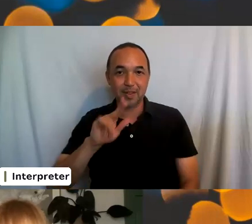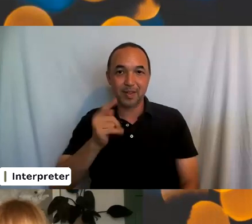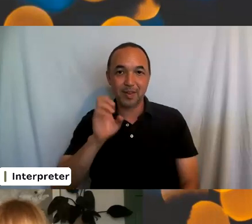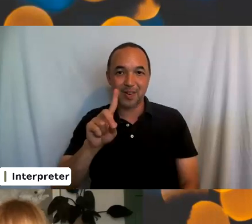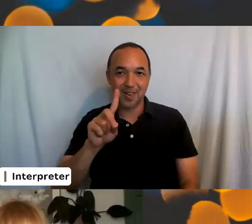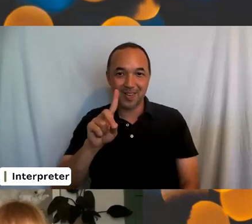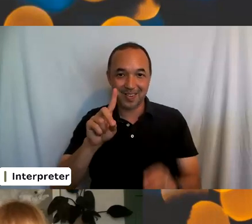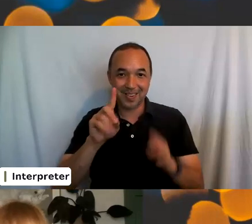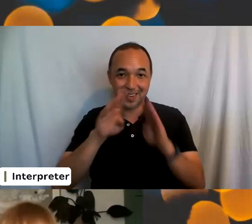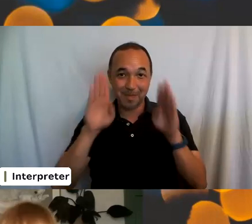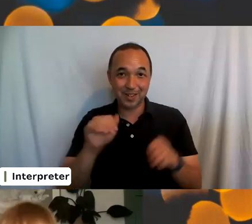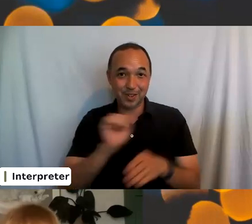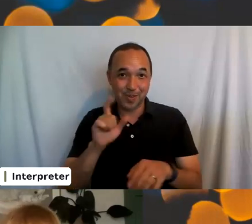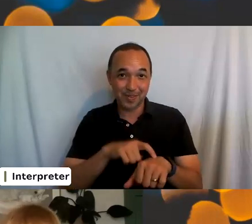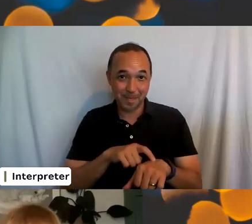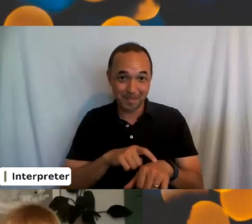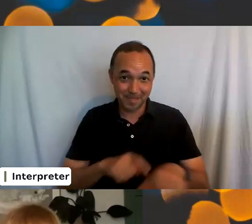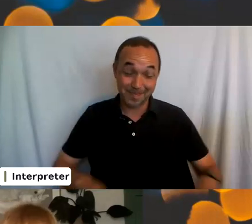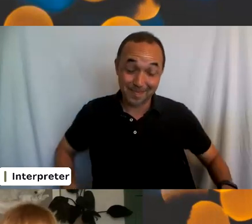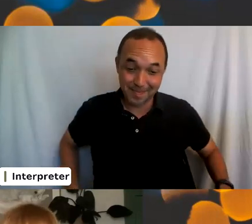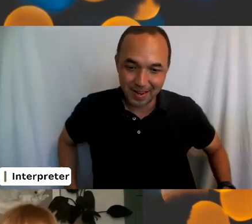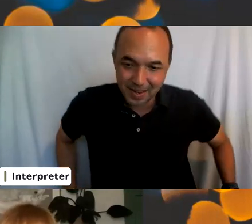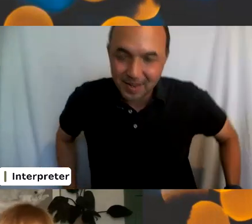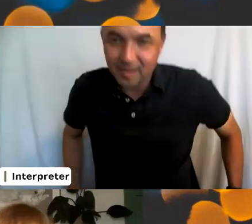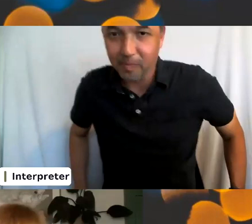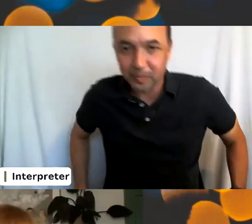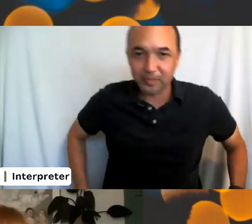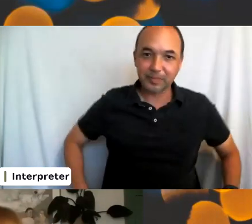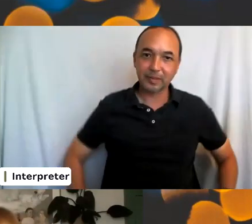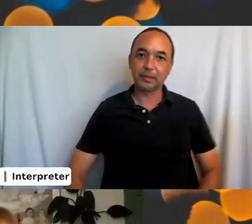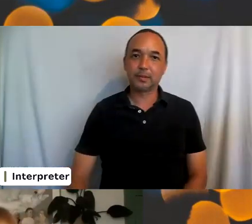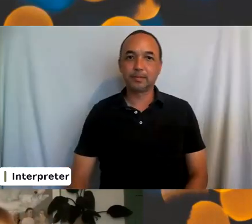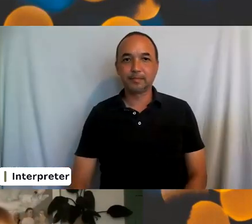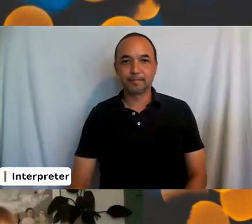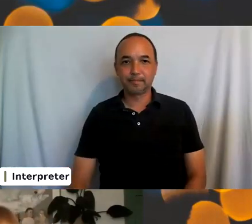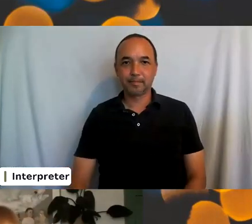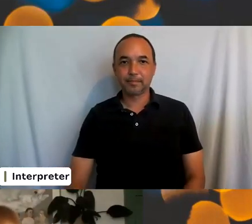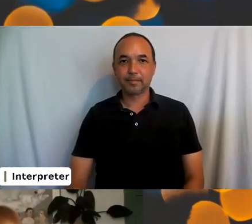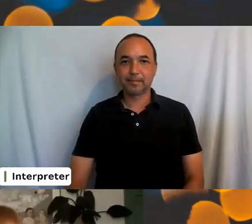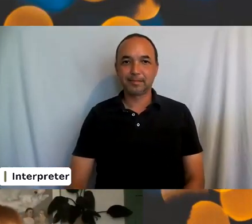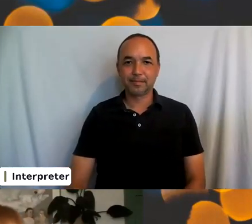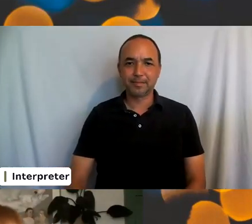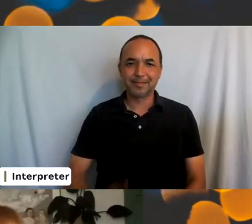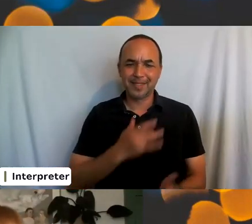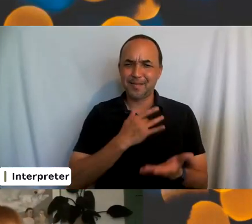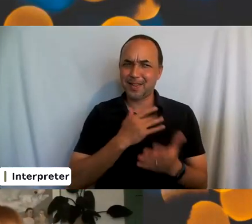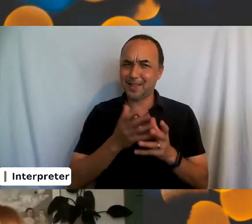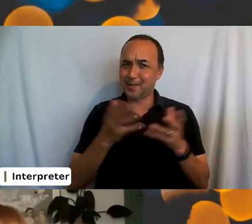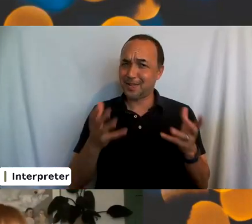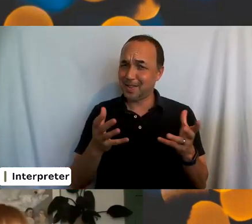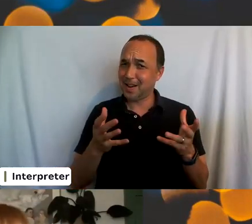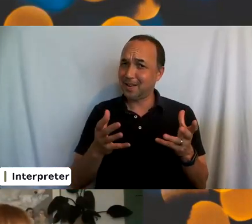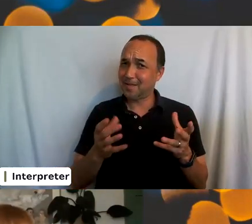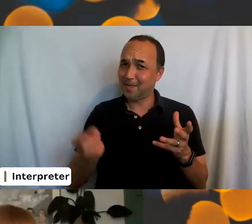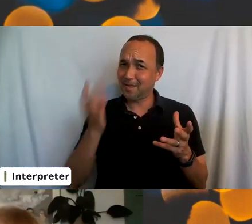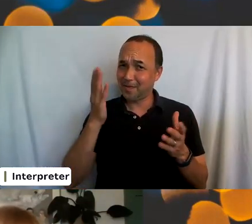down to clean it. What? I feel like there's a lot of debauchery and also a lot of consecration that's happening at all